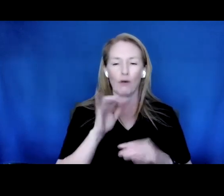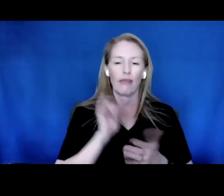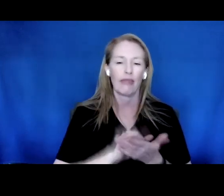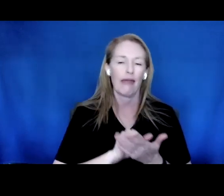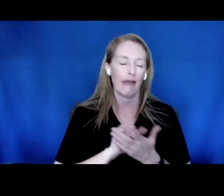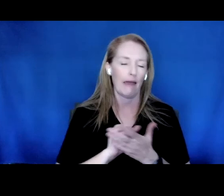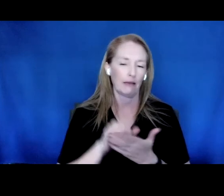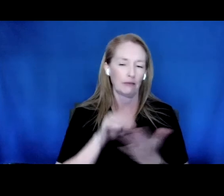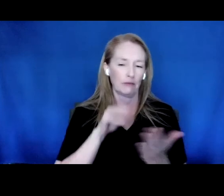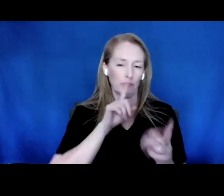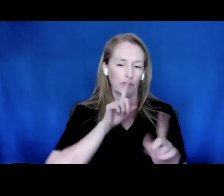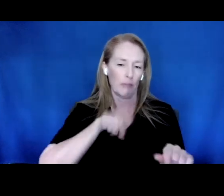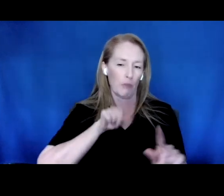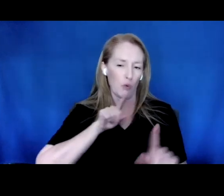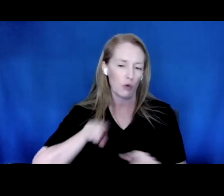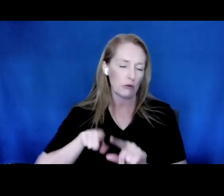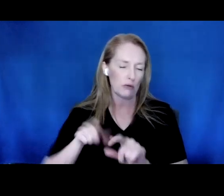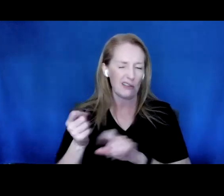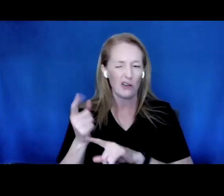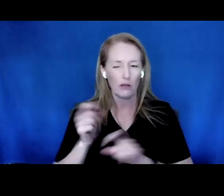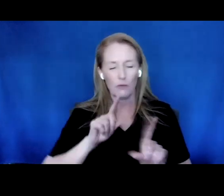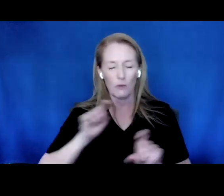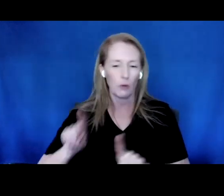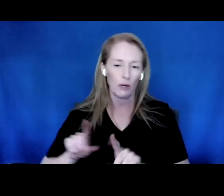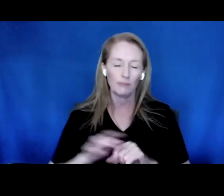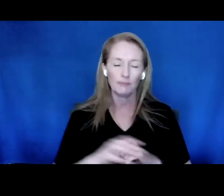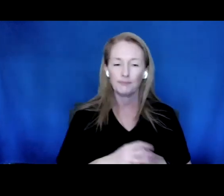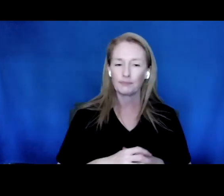Great, thank you. And I think there is, I'm